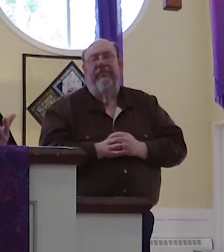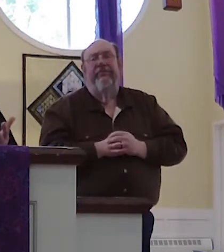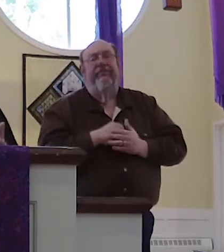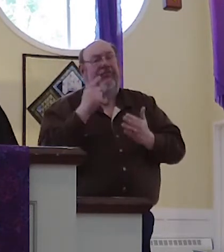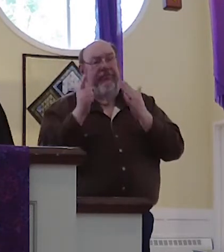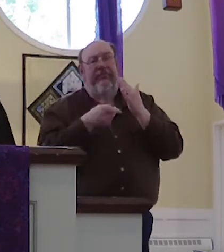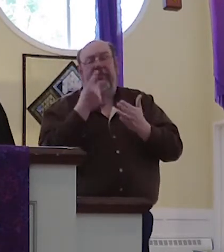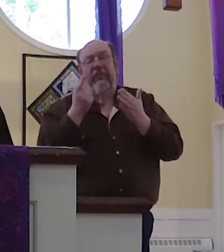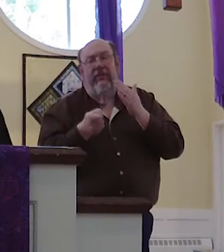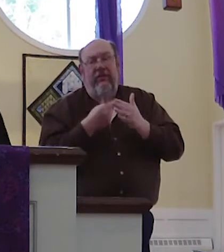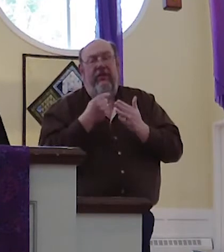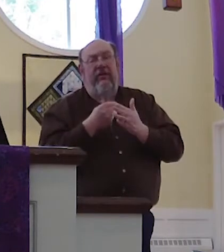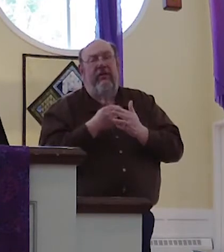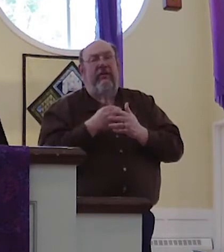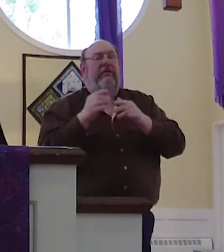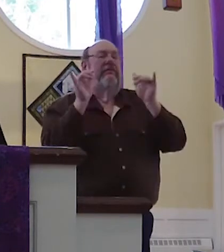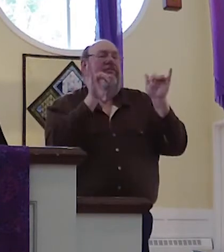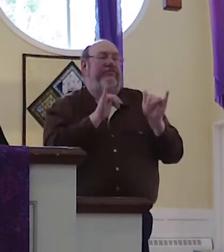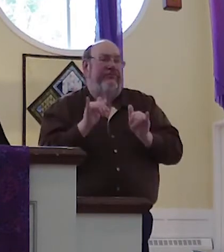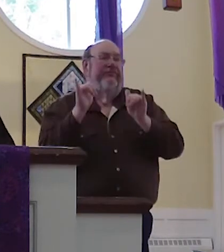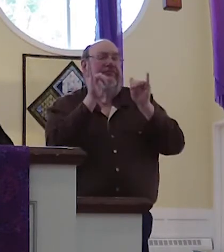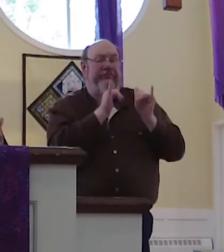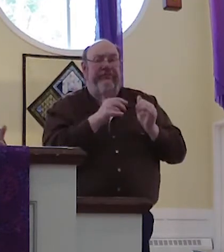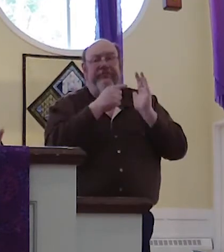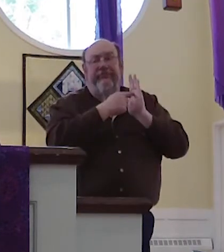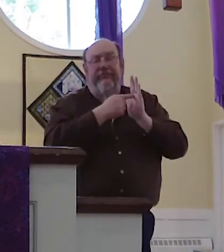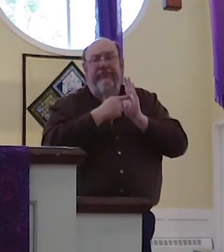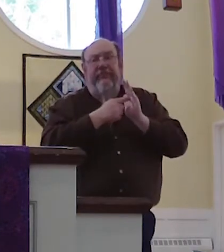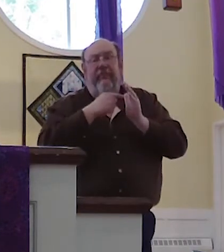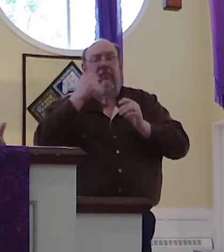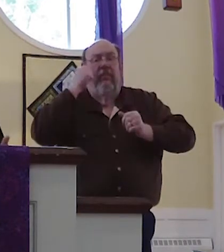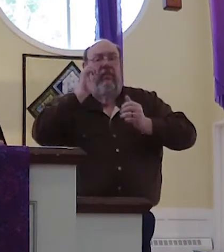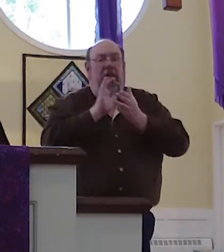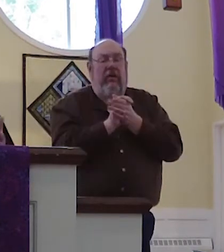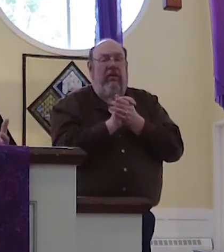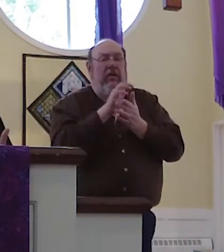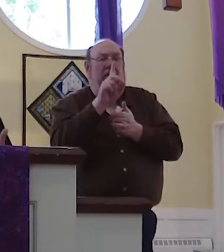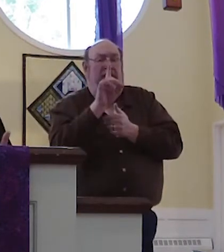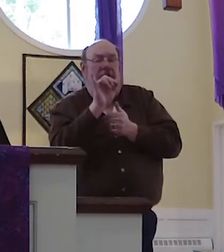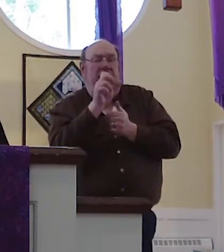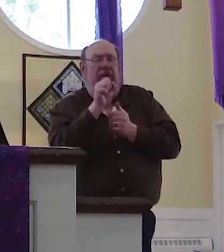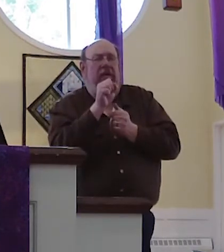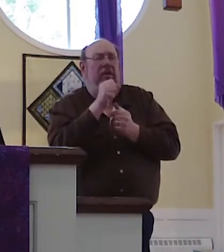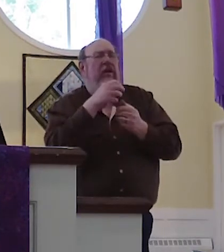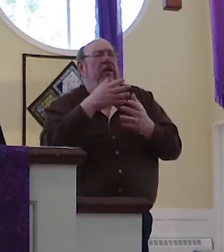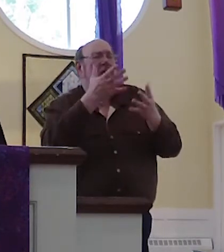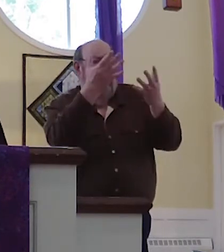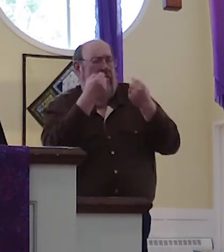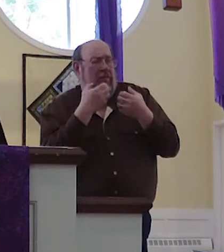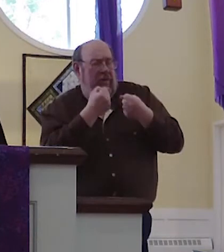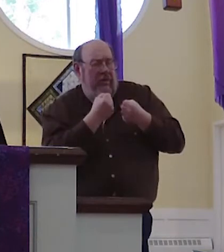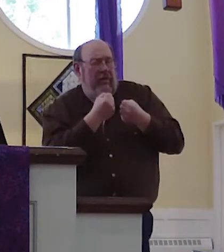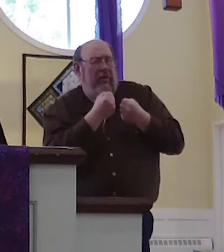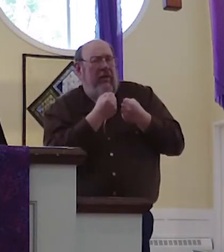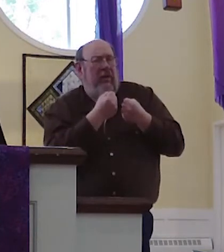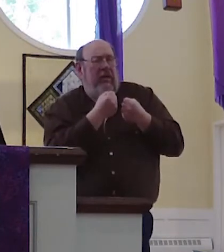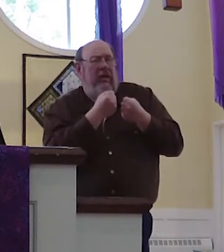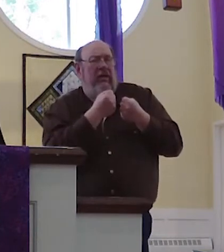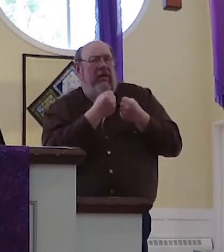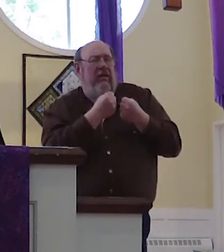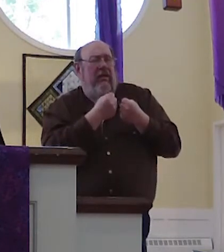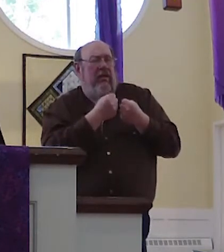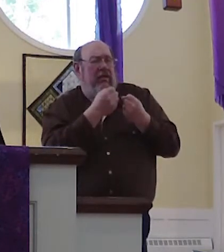Sometimes, in a regular everyday example, sometimes my wife Dani will say something to me and I don't have the words to